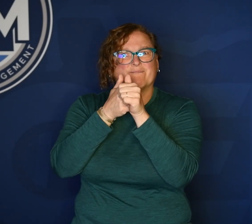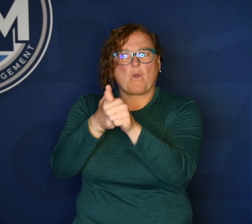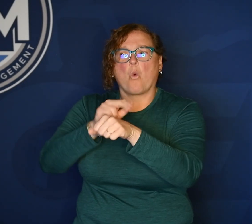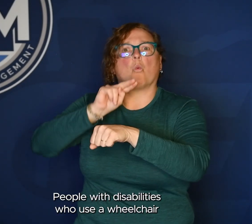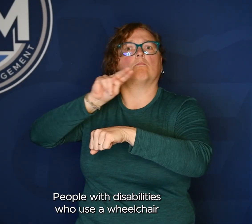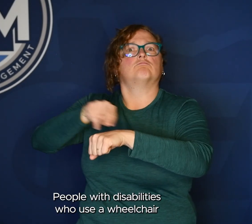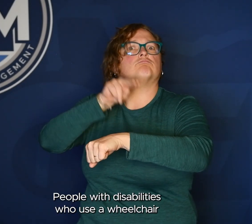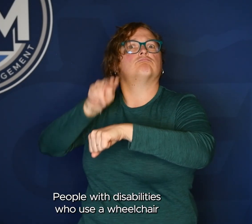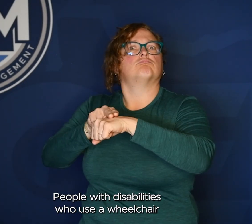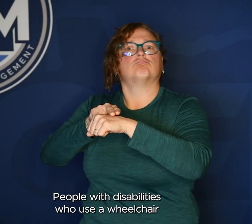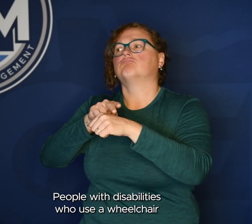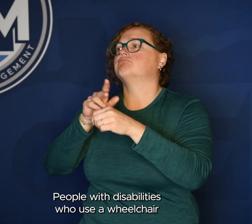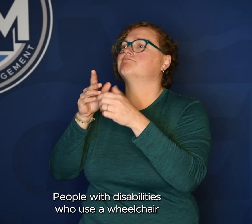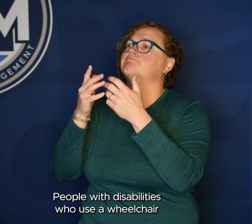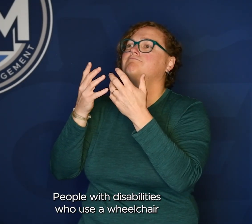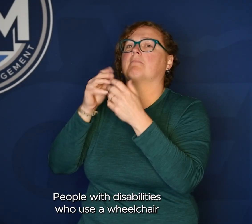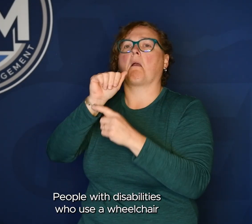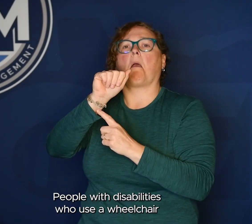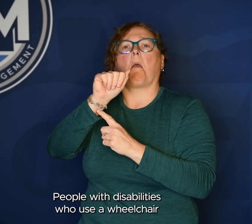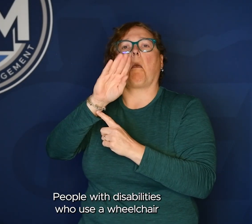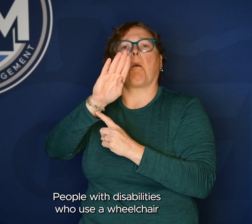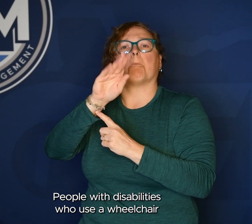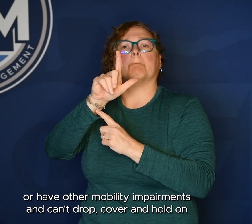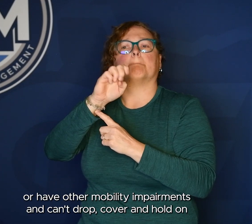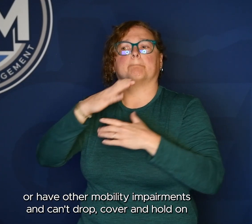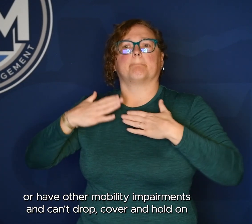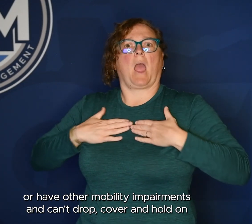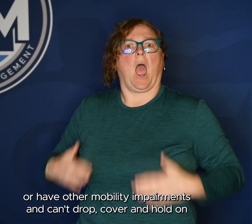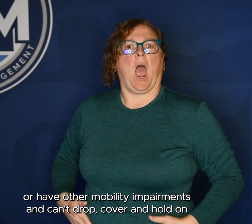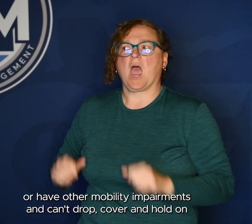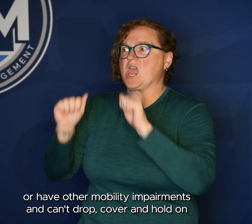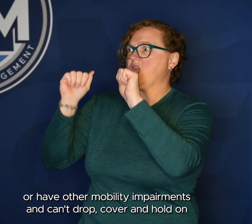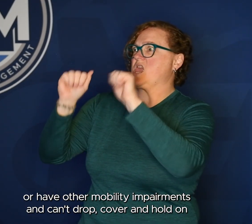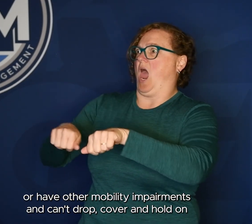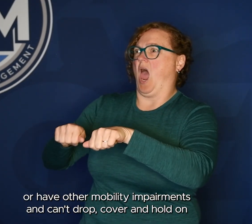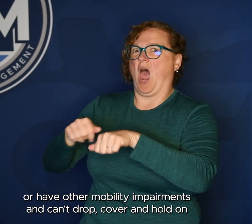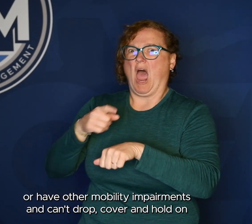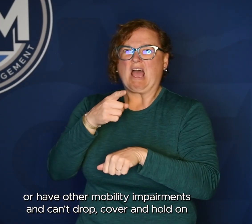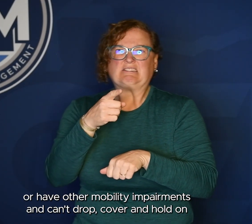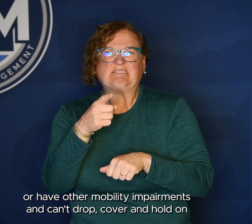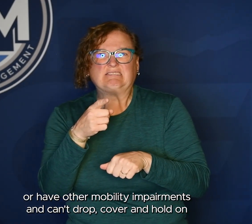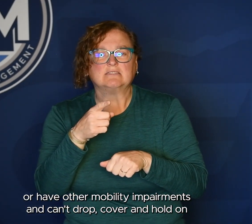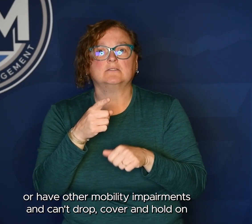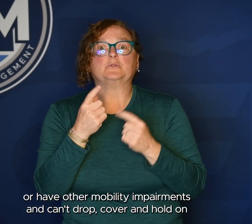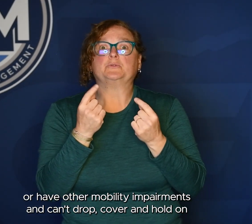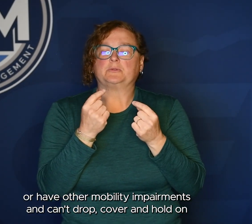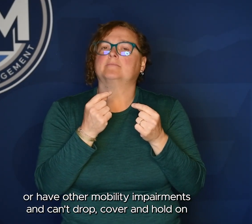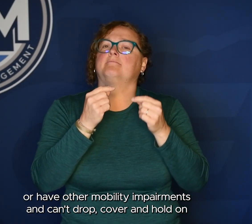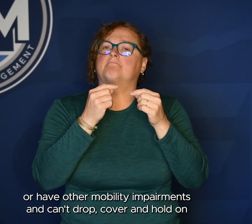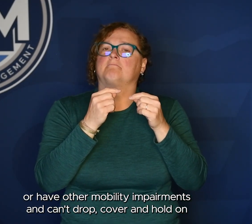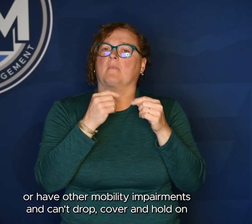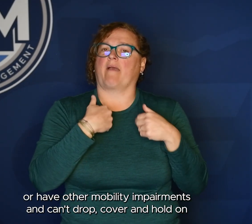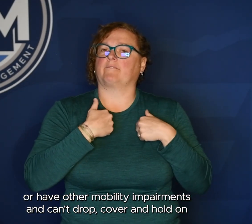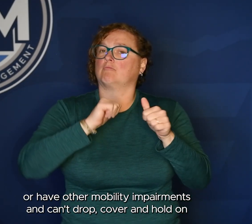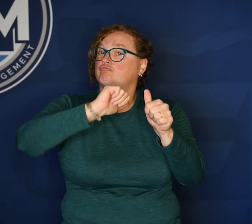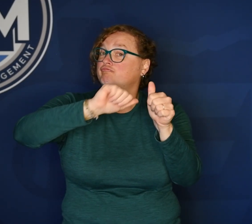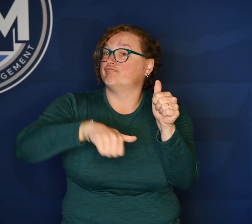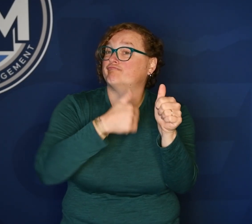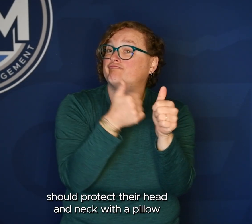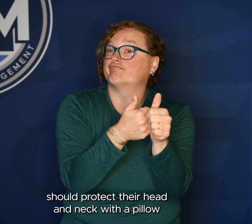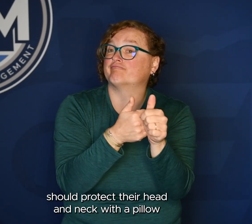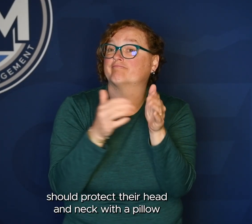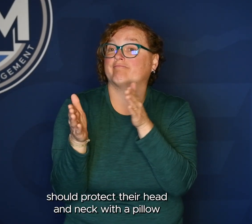needs. People with disabilities who use a wheelchair or have other mobility impairments and can't drop, cover, and hold